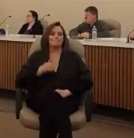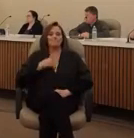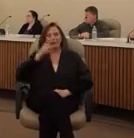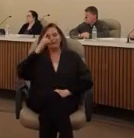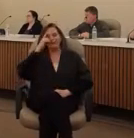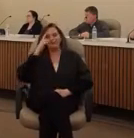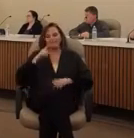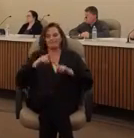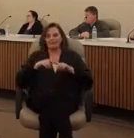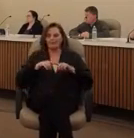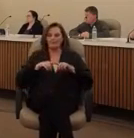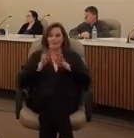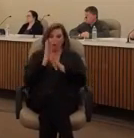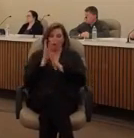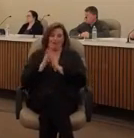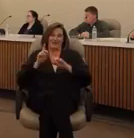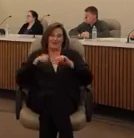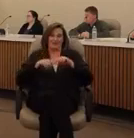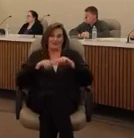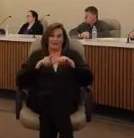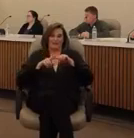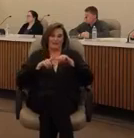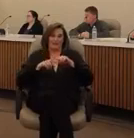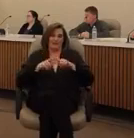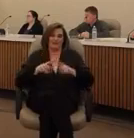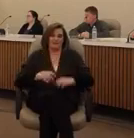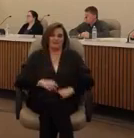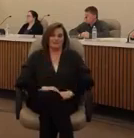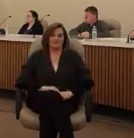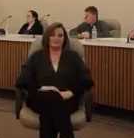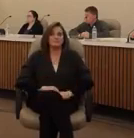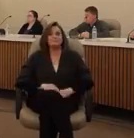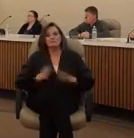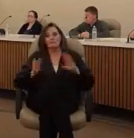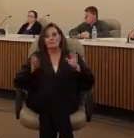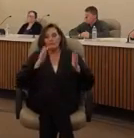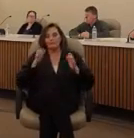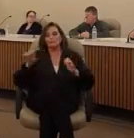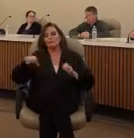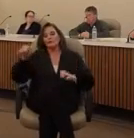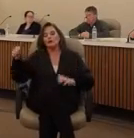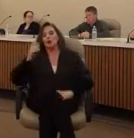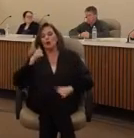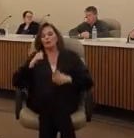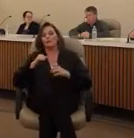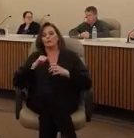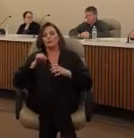get is going to be very different than some of the other facilities around that do.